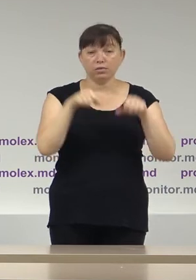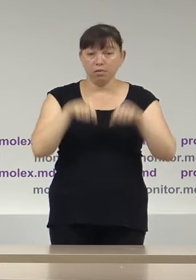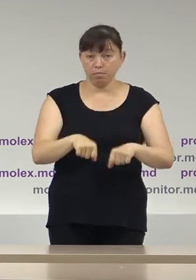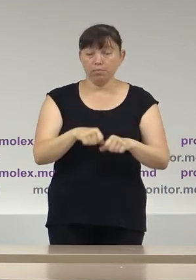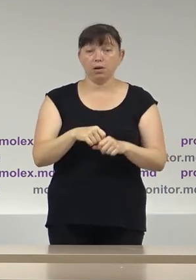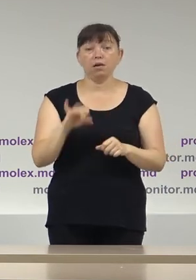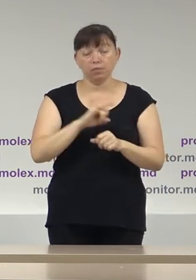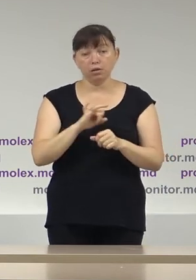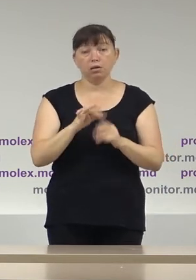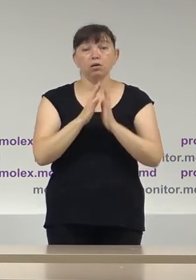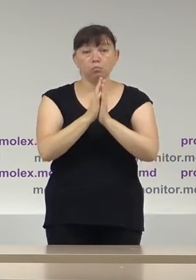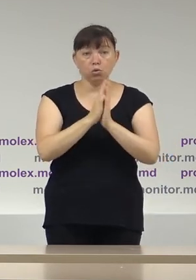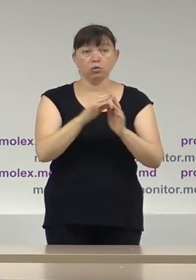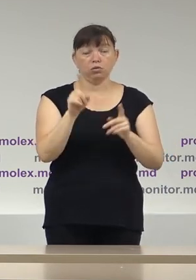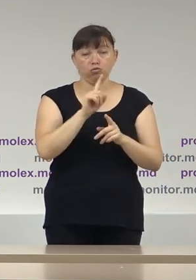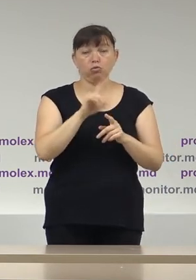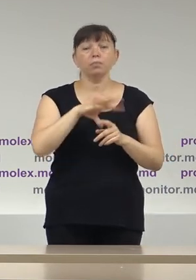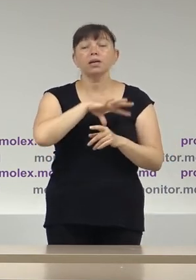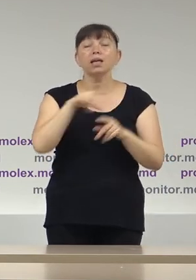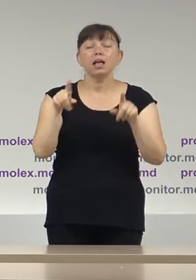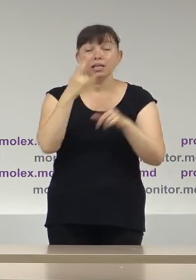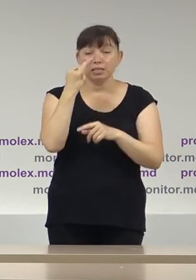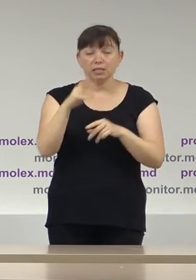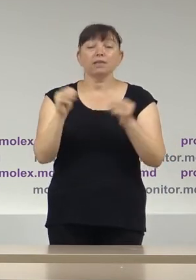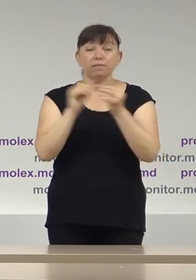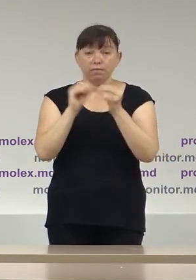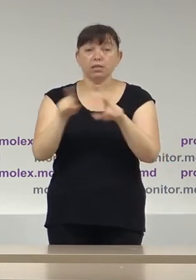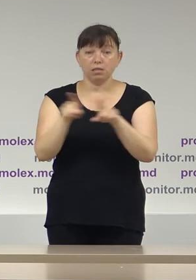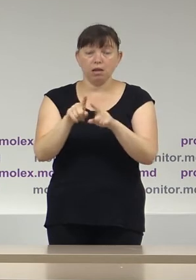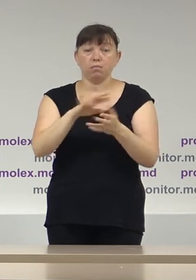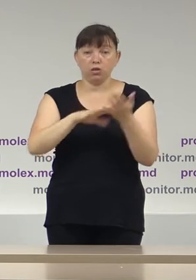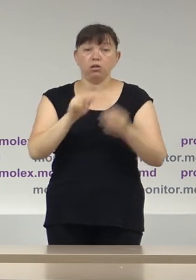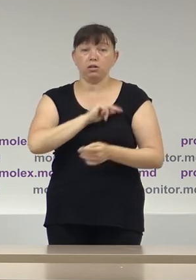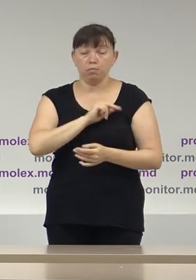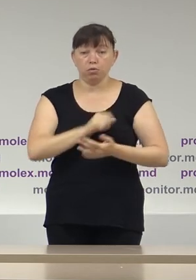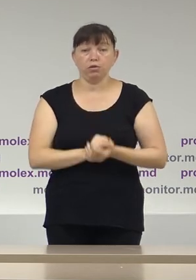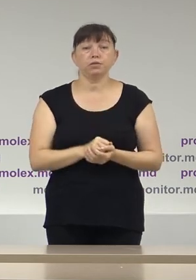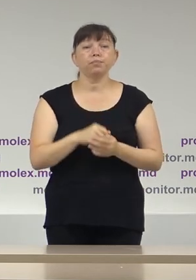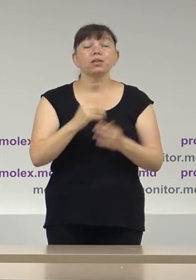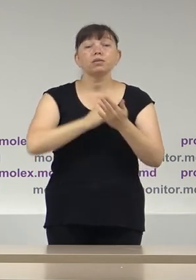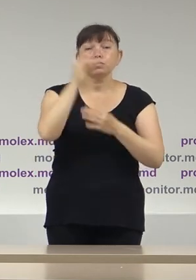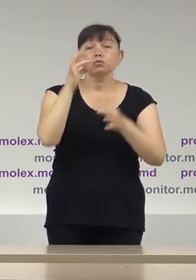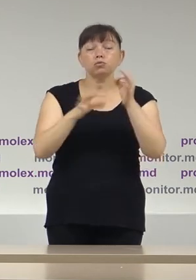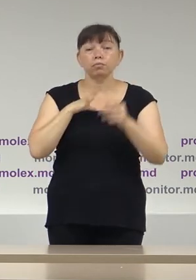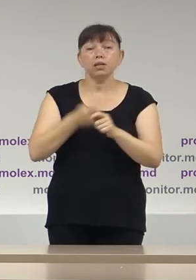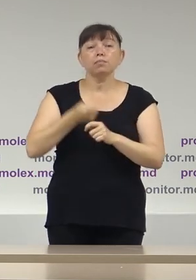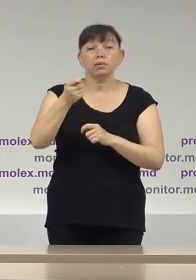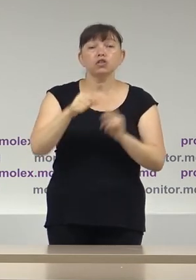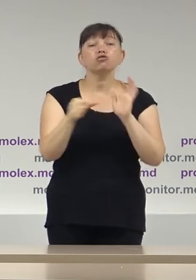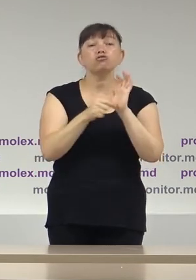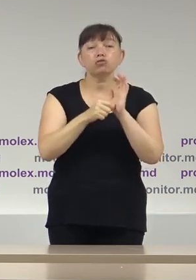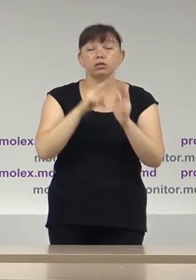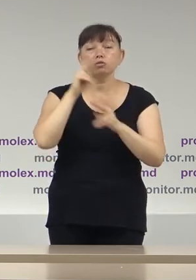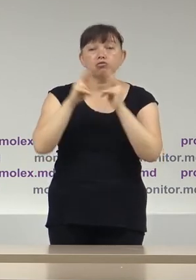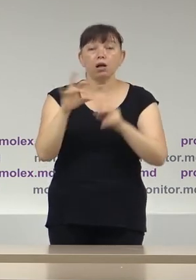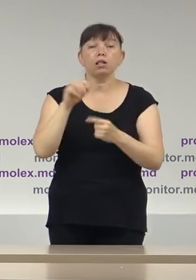and Elimination and Ensuring Equality, and encourages the institution to continue this practice further on.